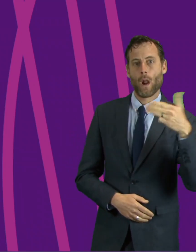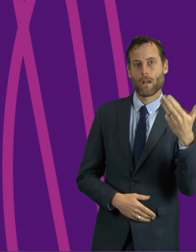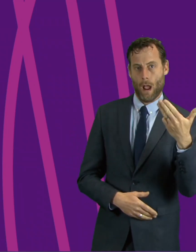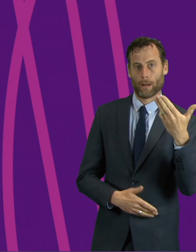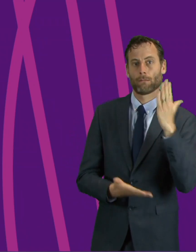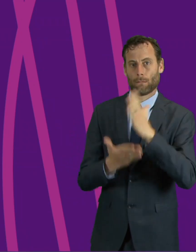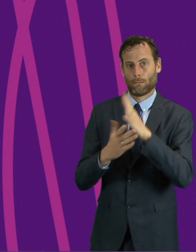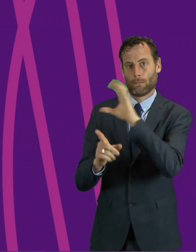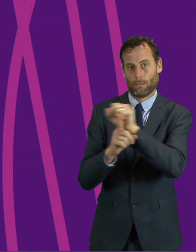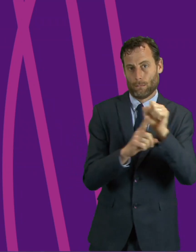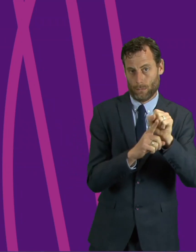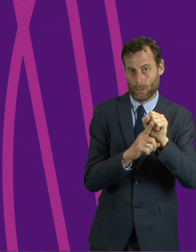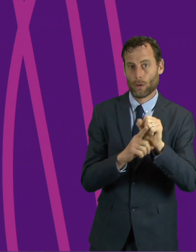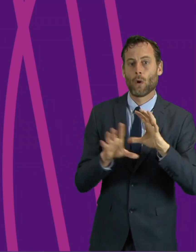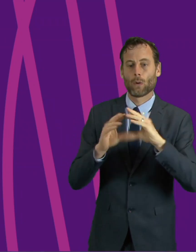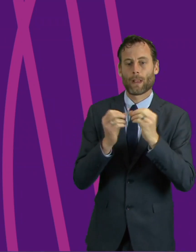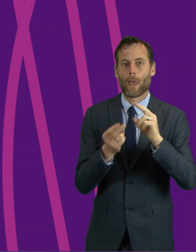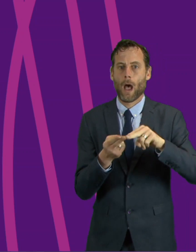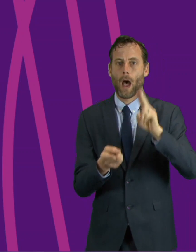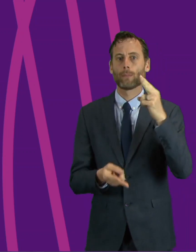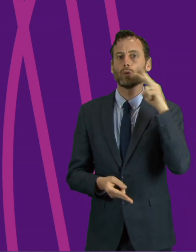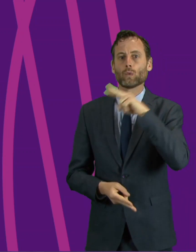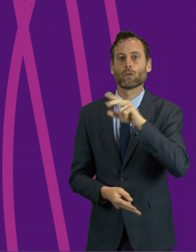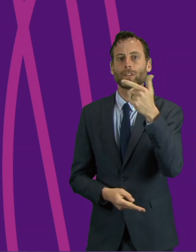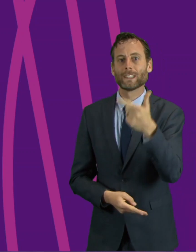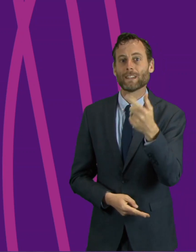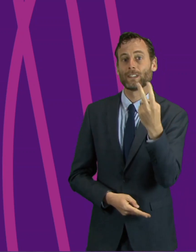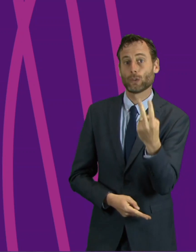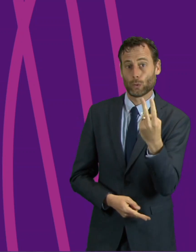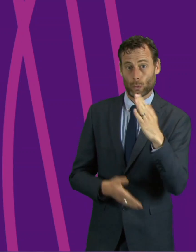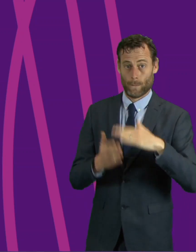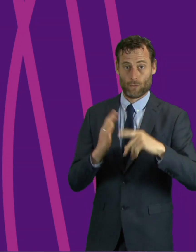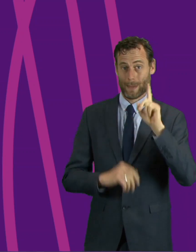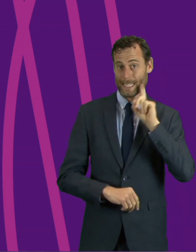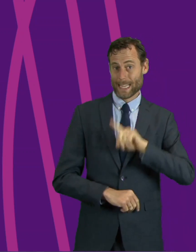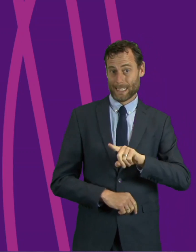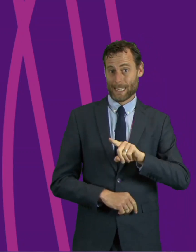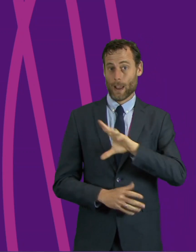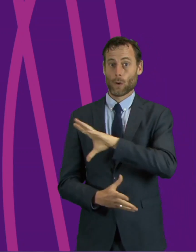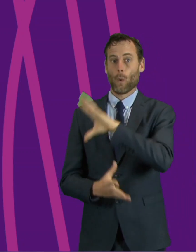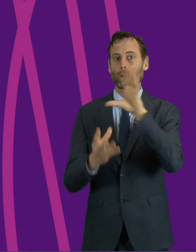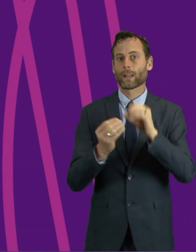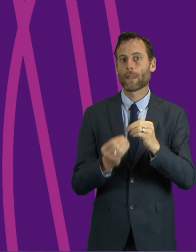confirmed, an increase of 272 since yesterday. A total of